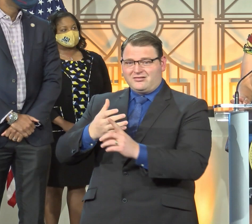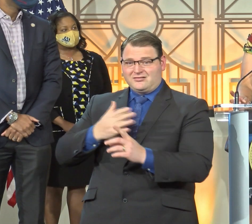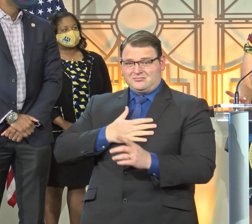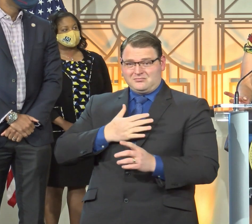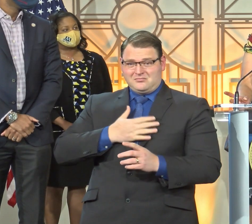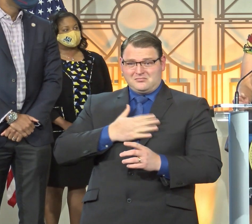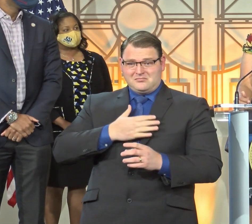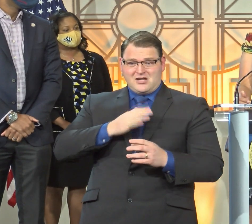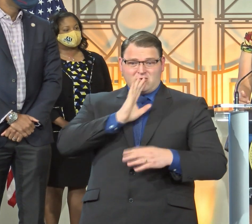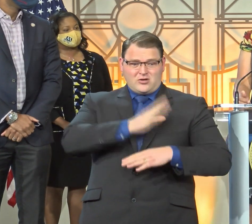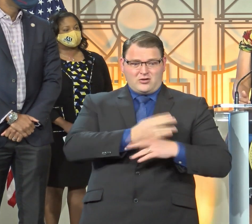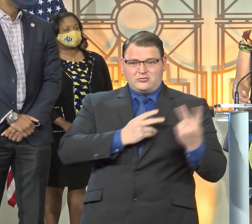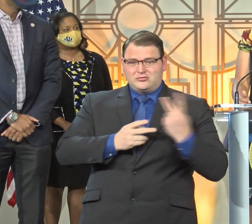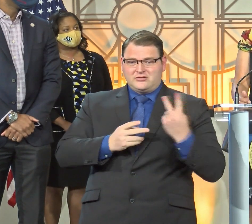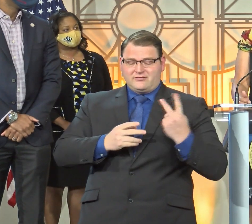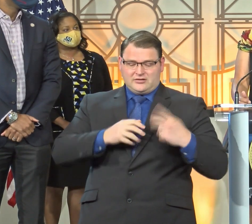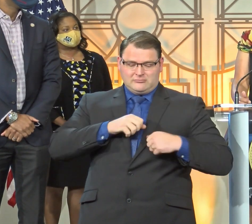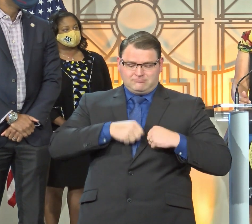the 28th,